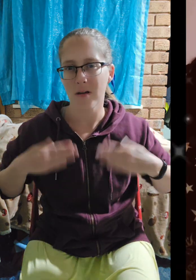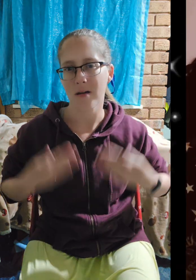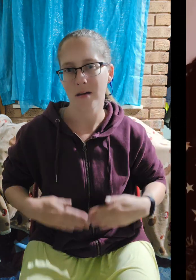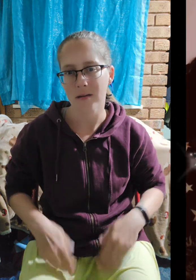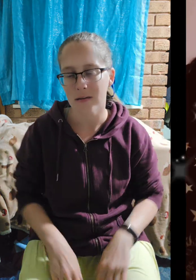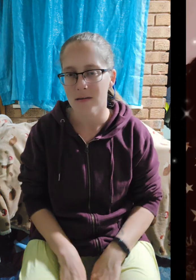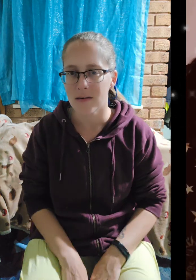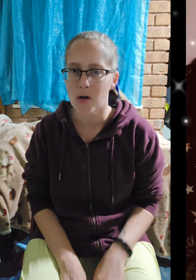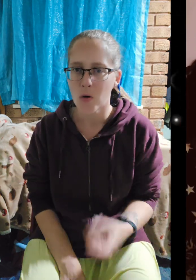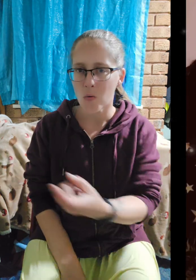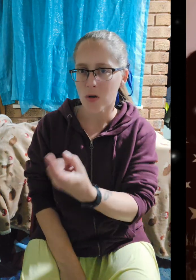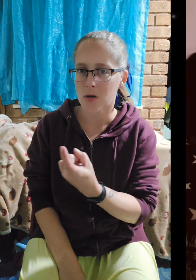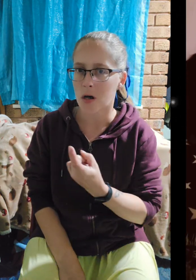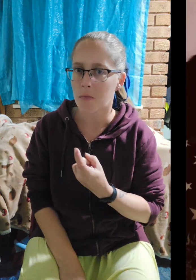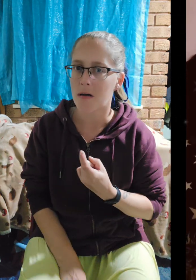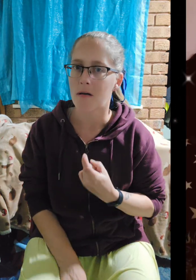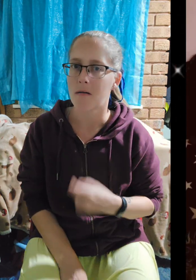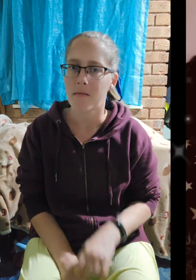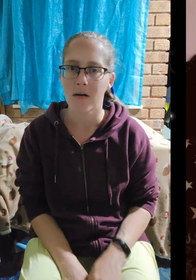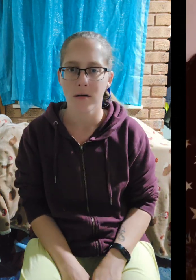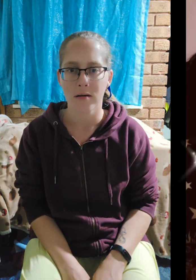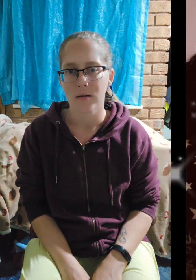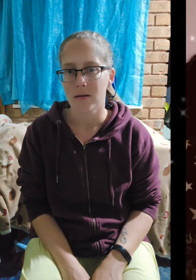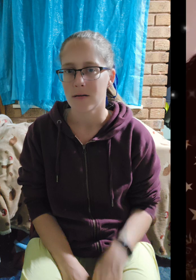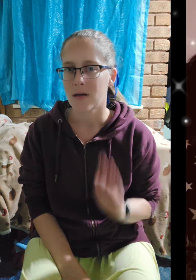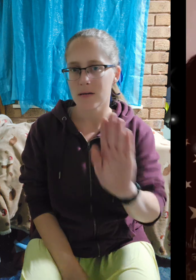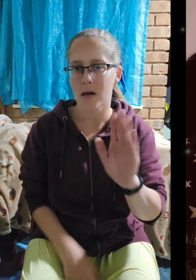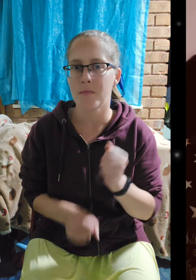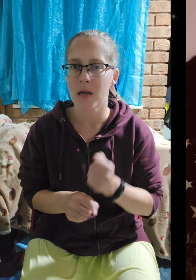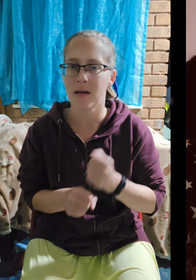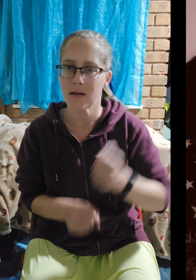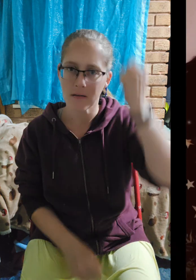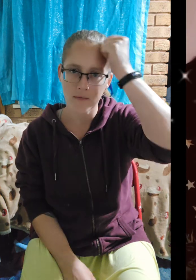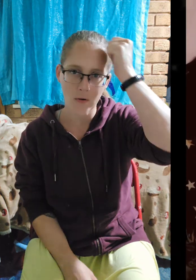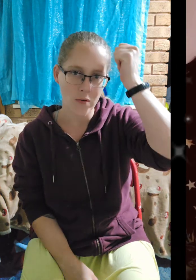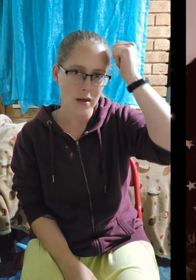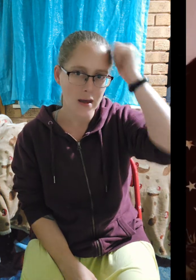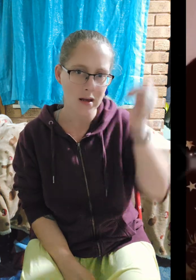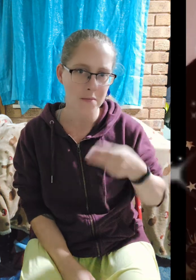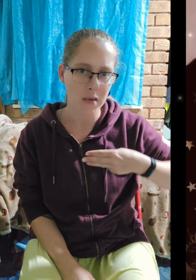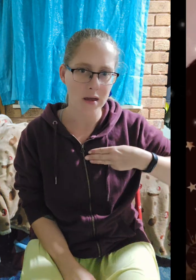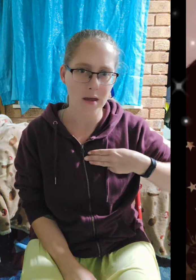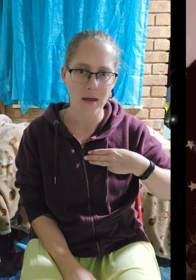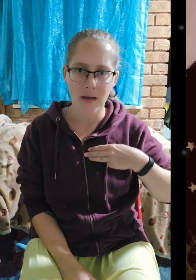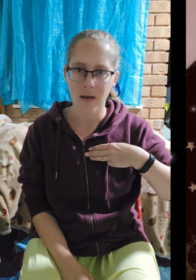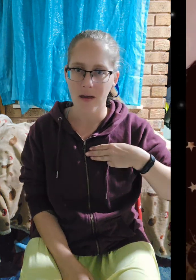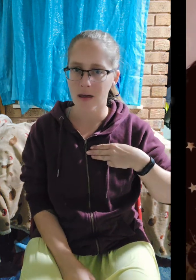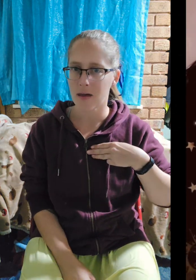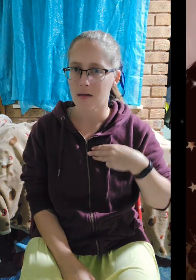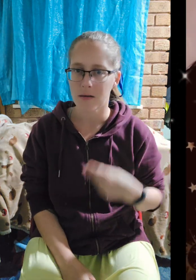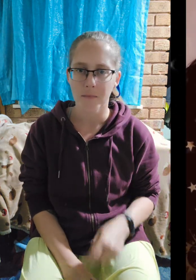to dress. Won't you come on over? Stop making a fool out of me.